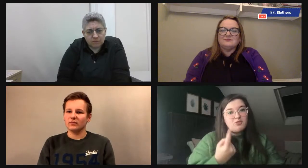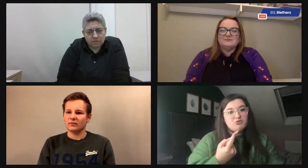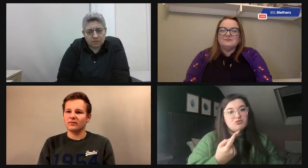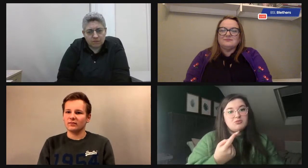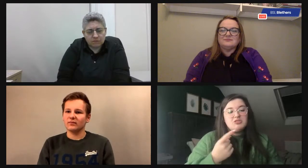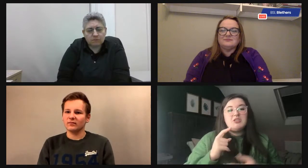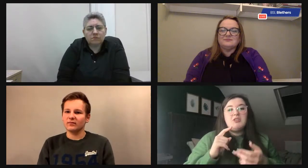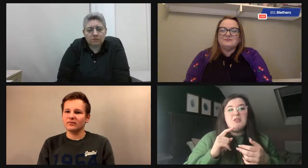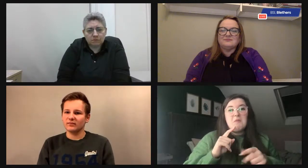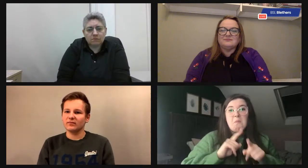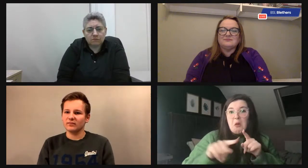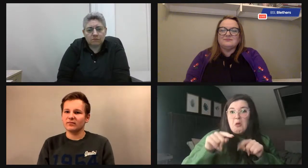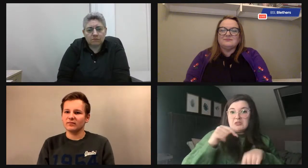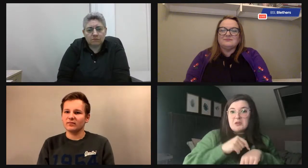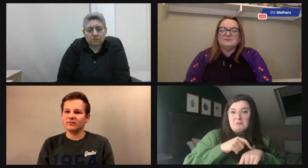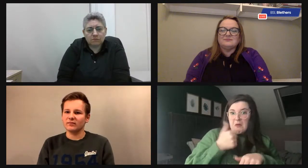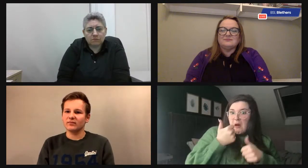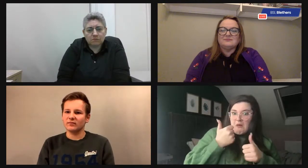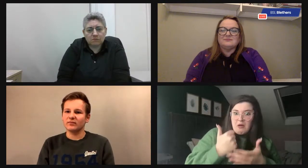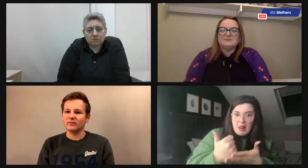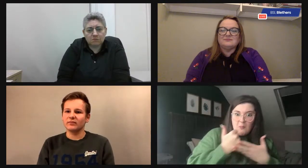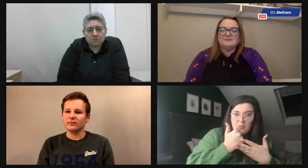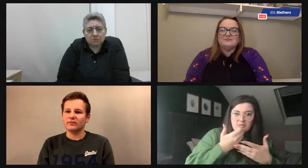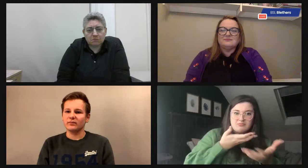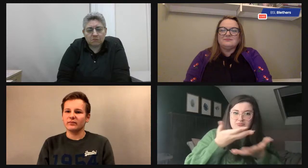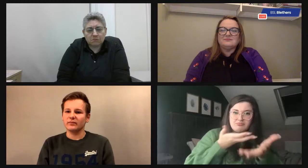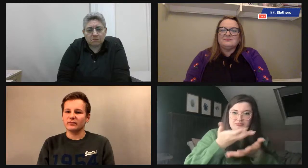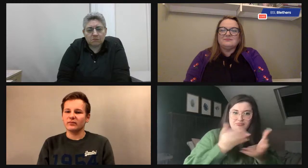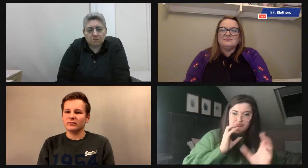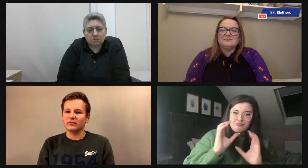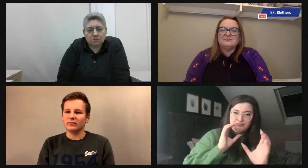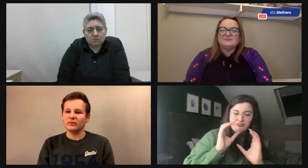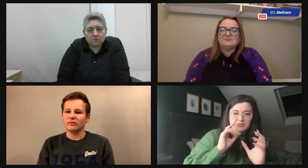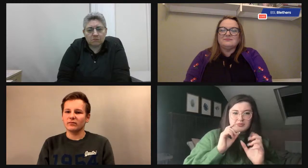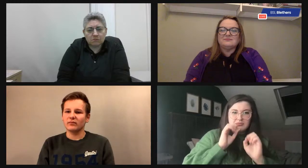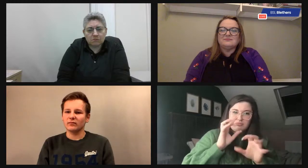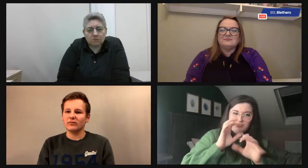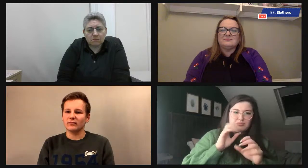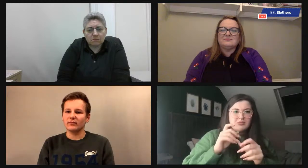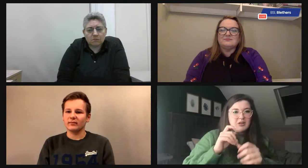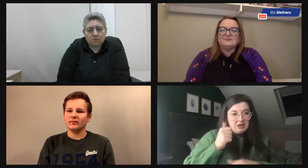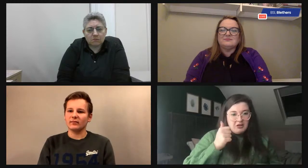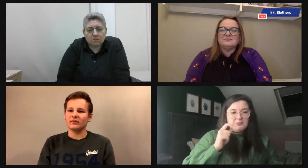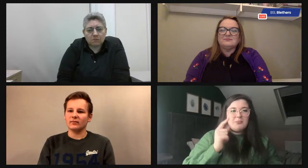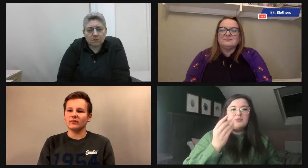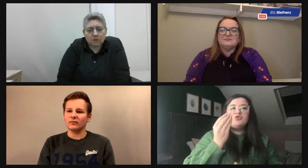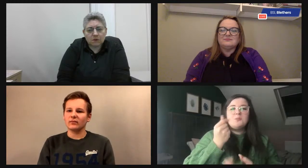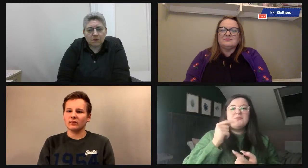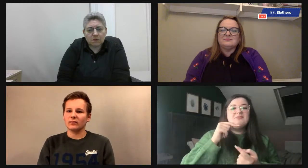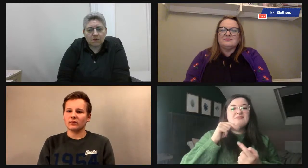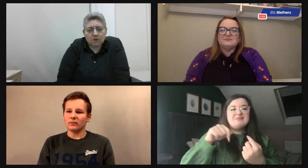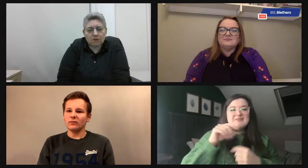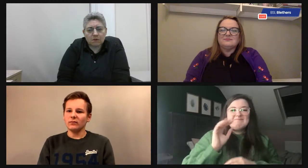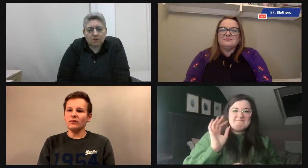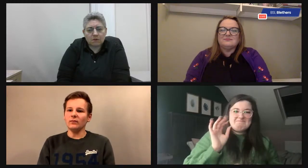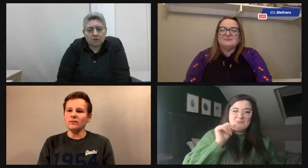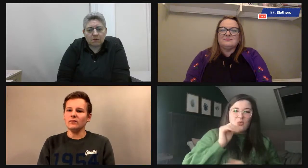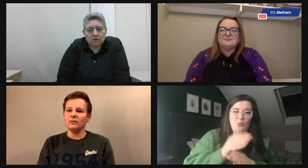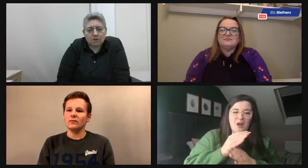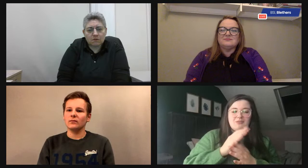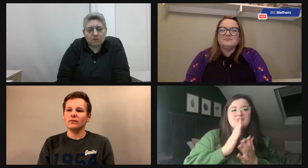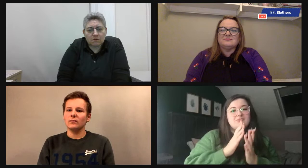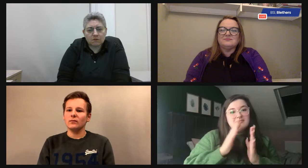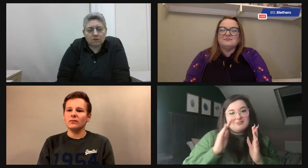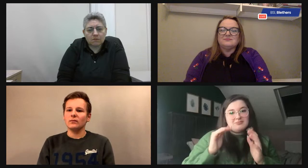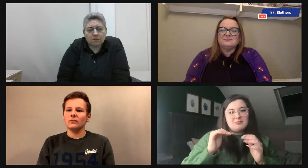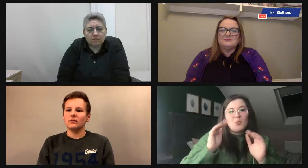or a psychologist or psychiatrist, whoever was appropriate. And I think if they get it at time and get the appropriate